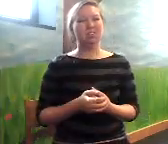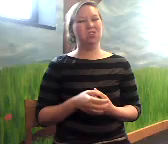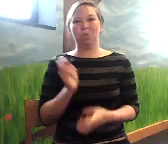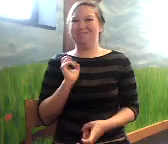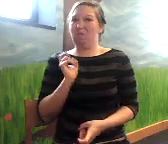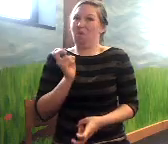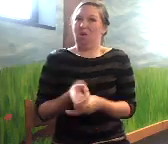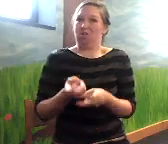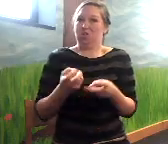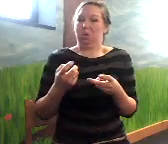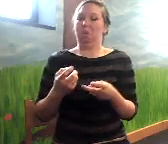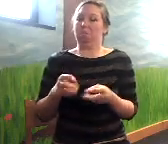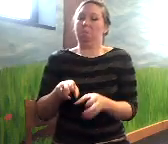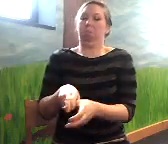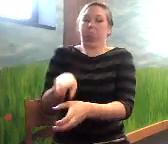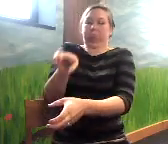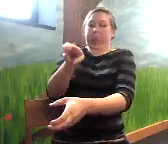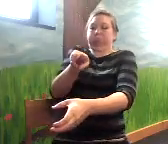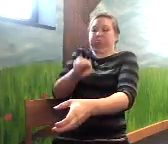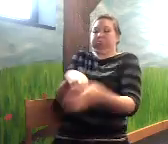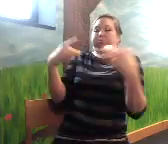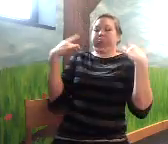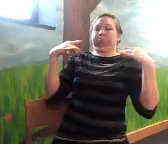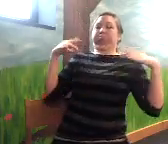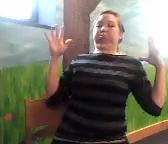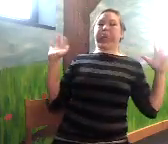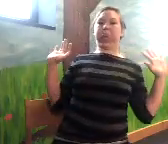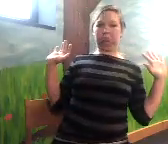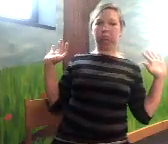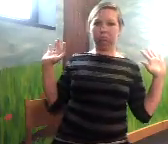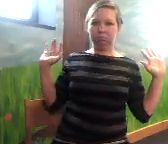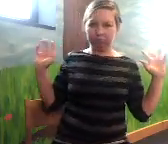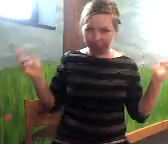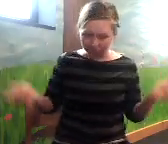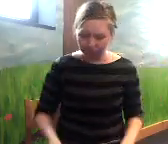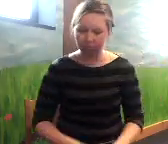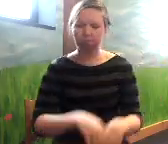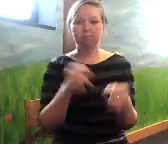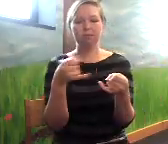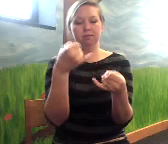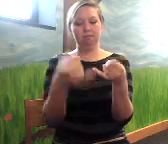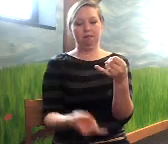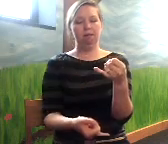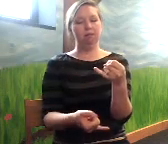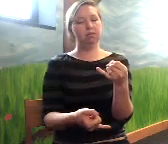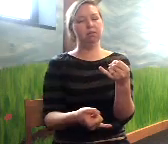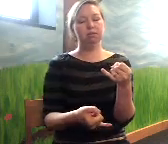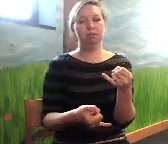Last, and probably the most significant factor that affected decision-making on the